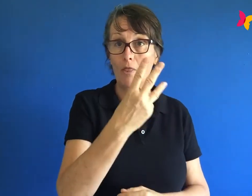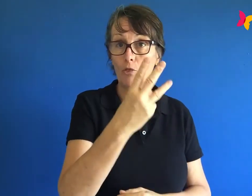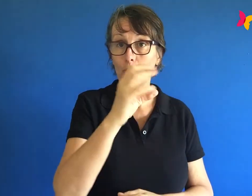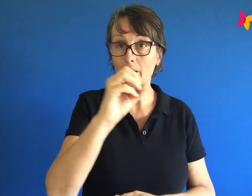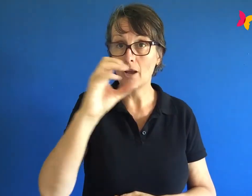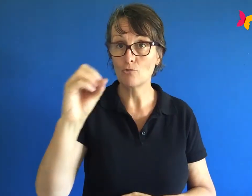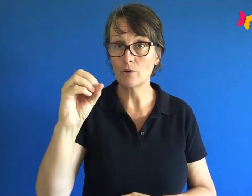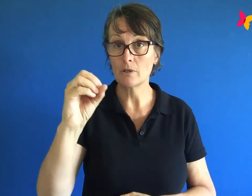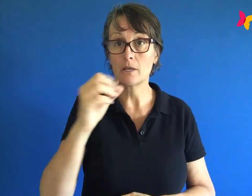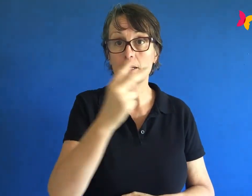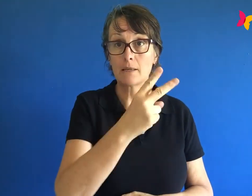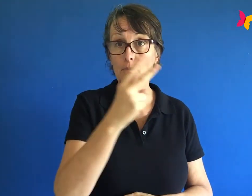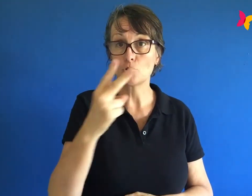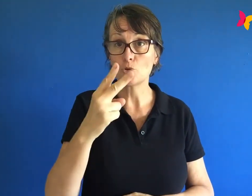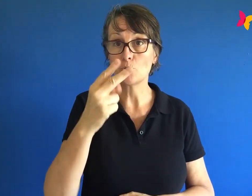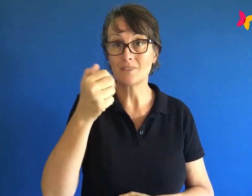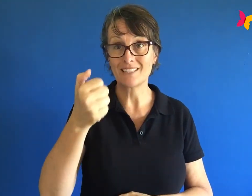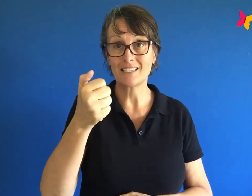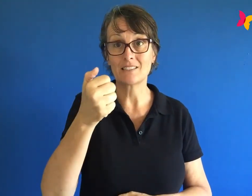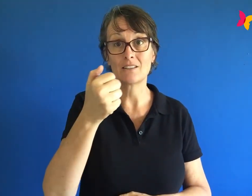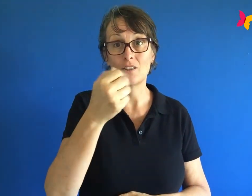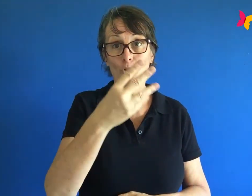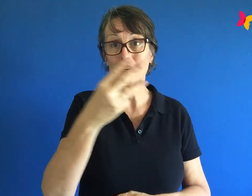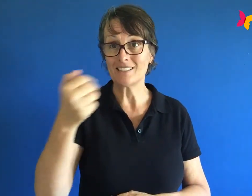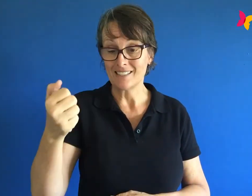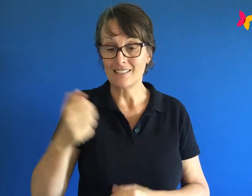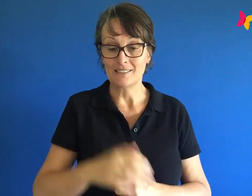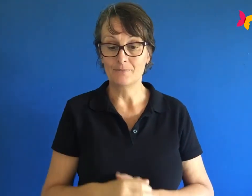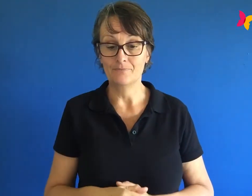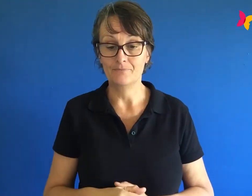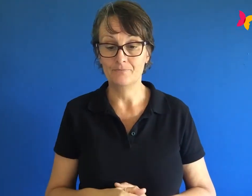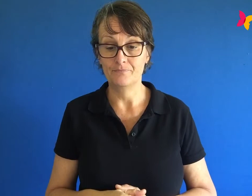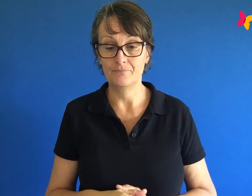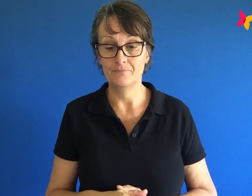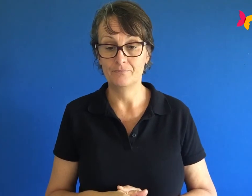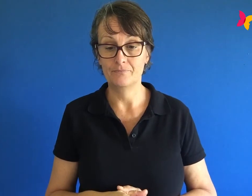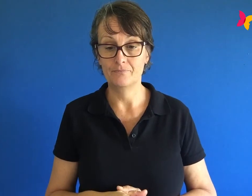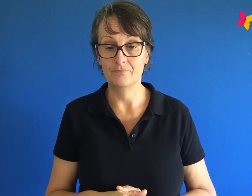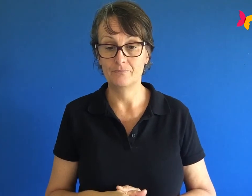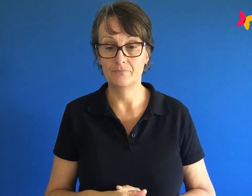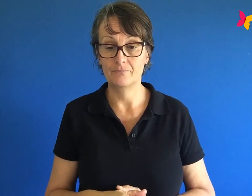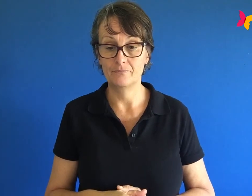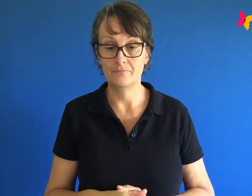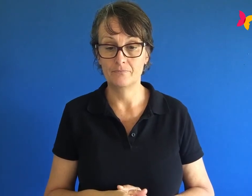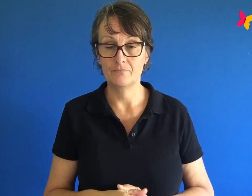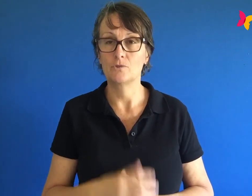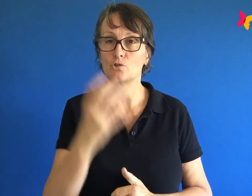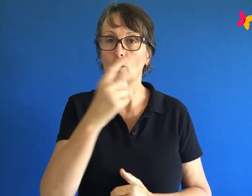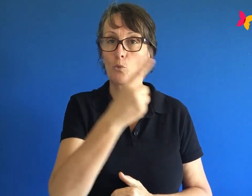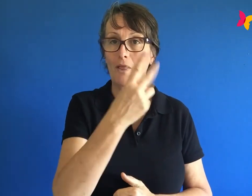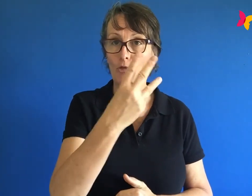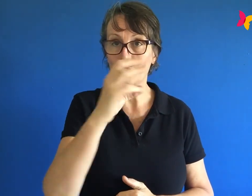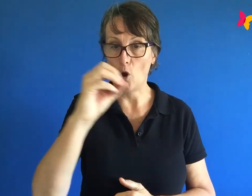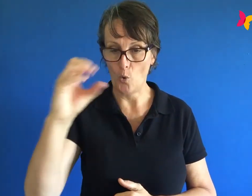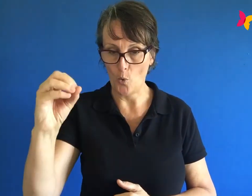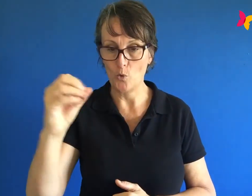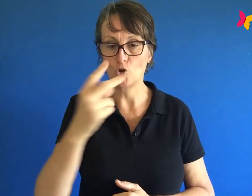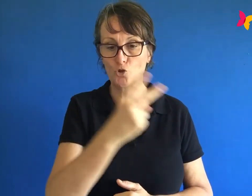4636. Be aware, throughout Australia, there's excellent headspace centres which are youth friendly. You could go along